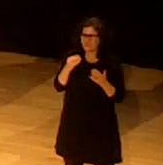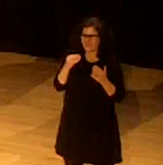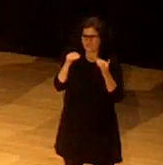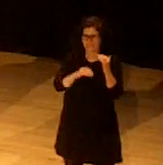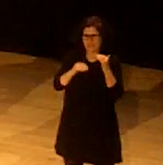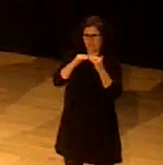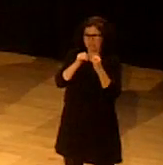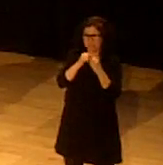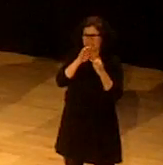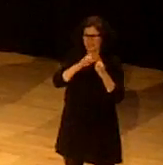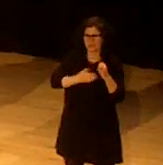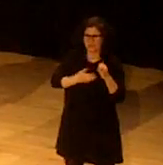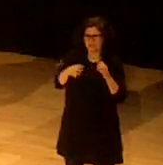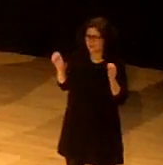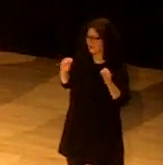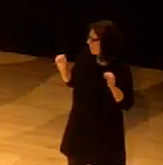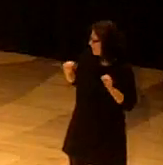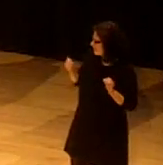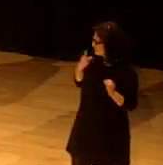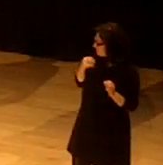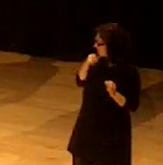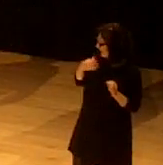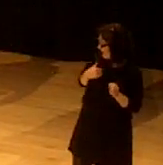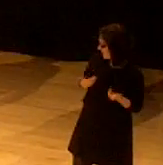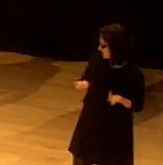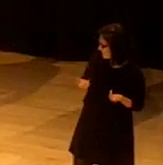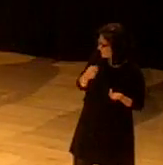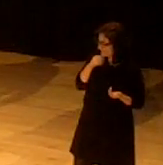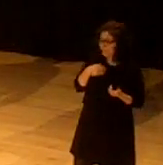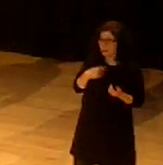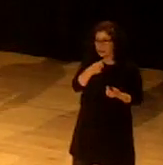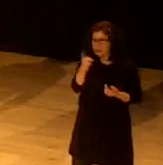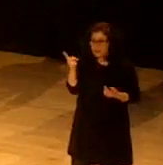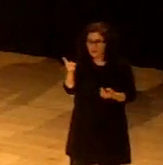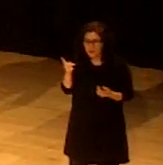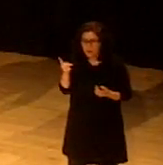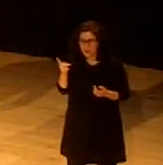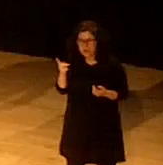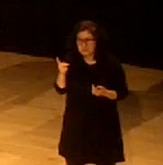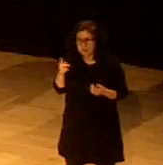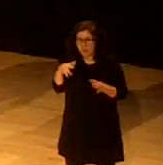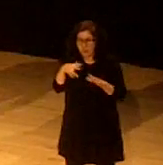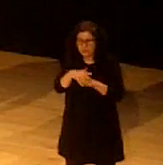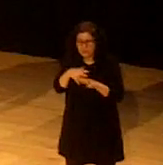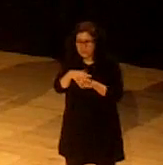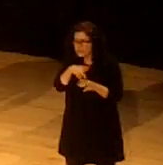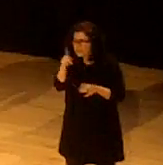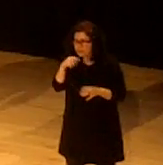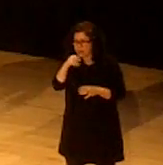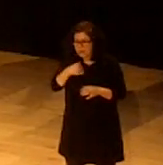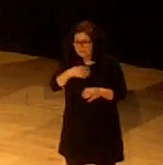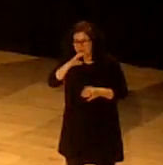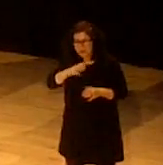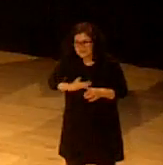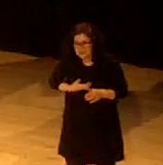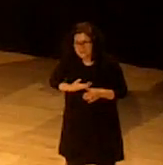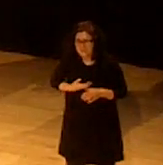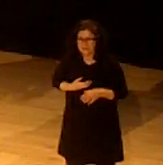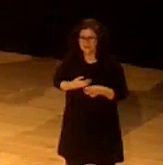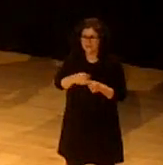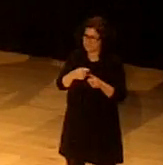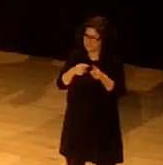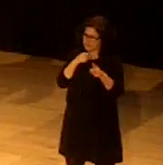There is not one. You've been robbed. Maybe not